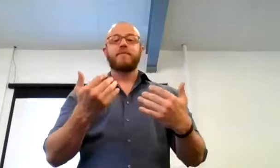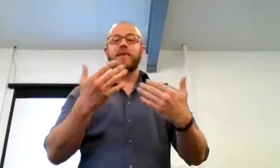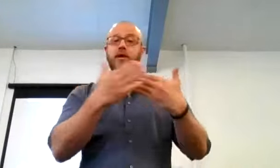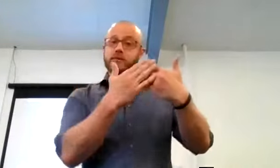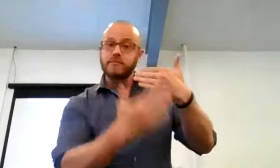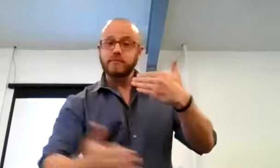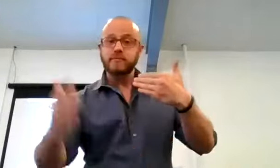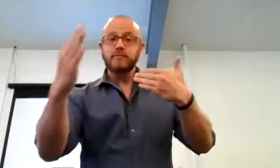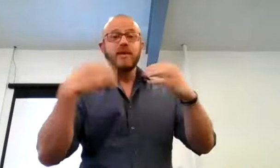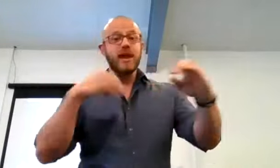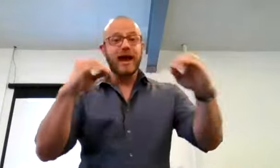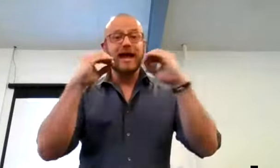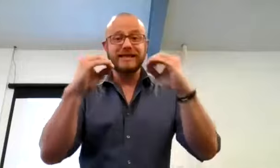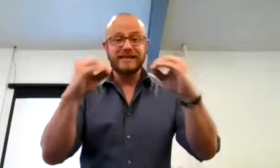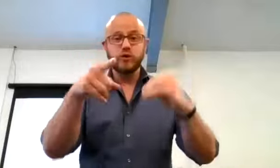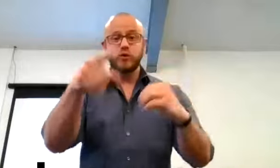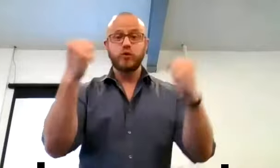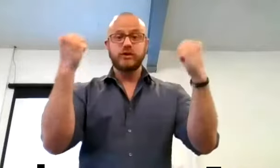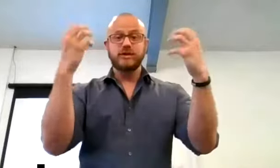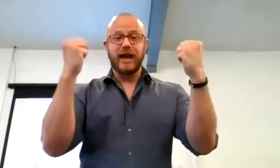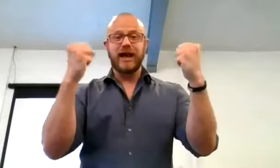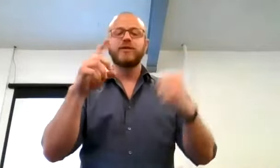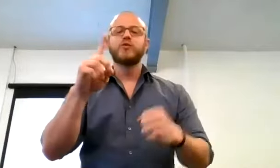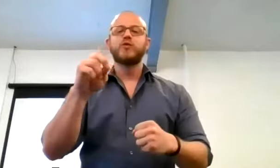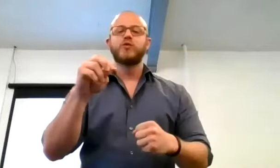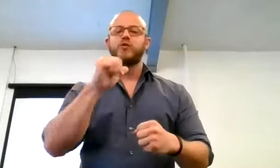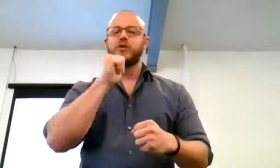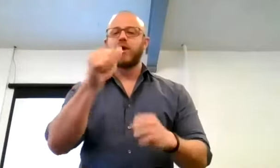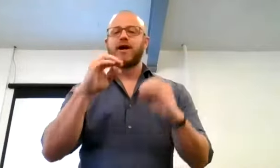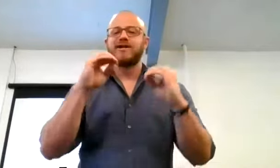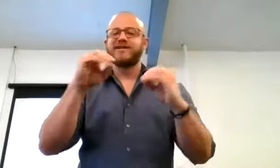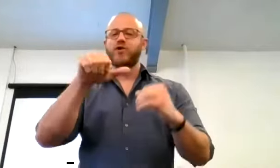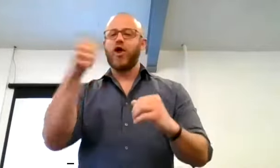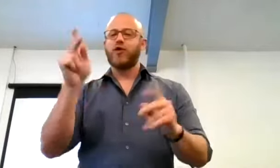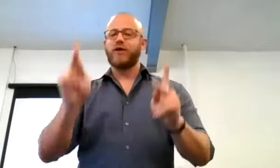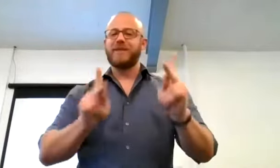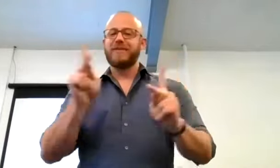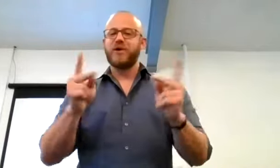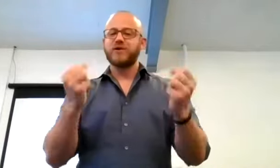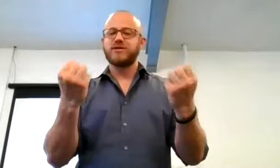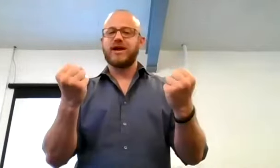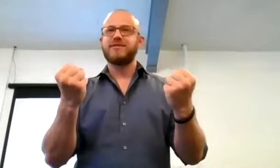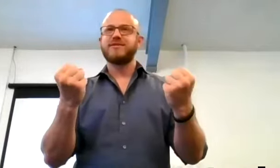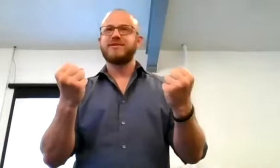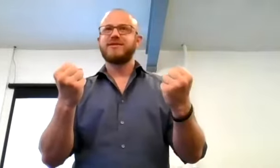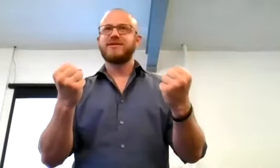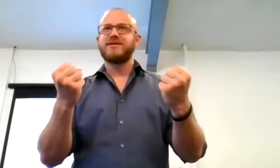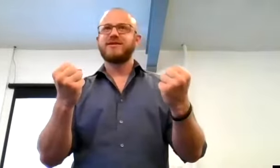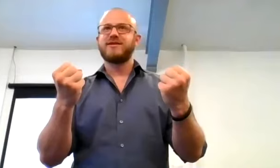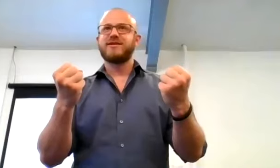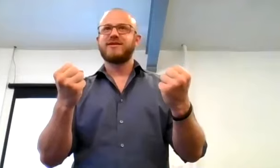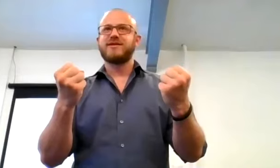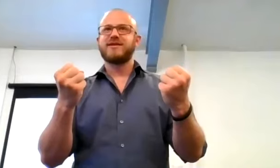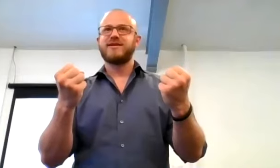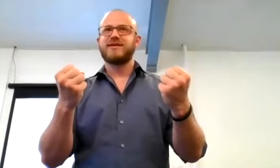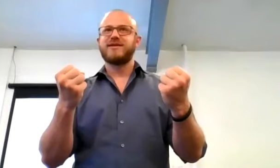is really nice and a benefit. But going forward with teaching you on sign language, oh my goodness, okay, let me just say this. When I teach